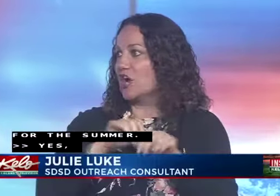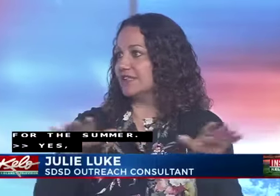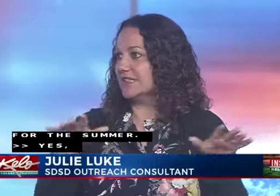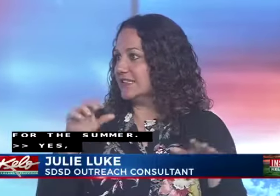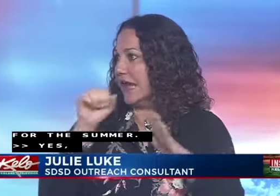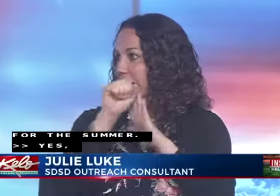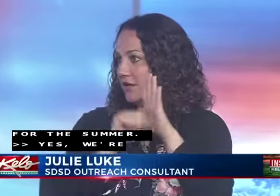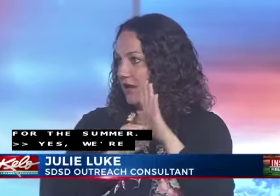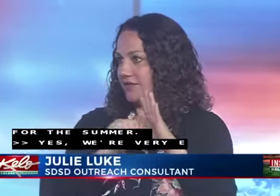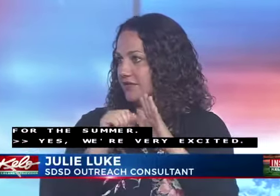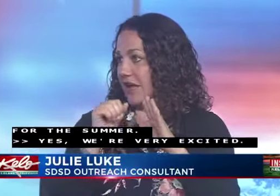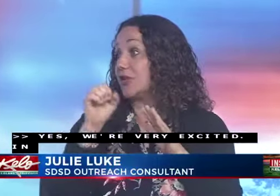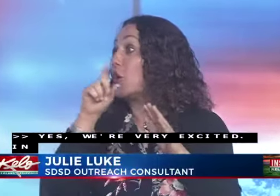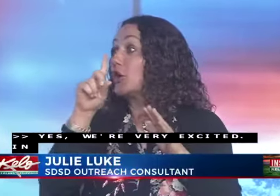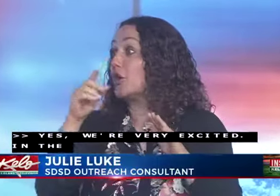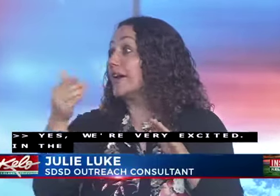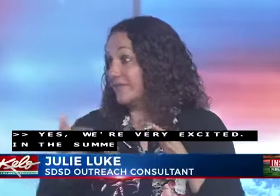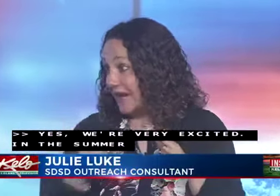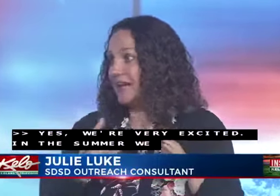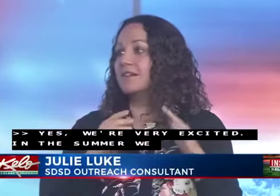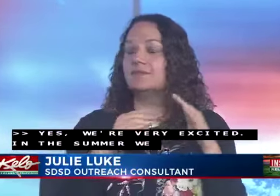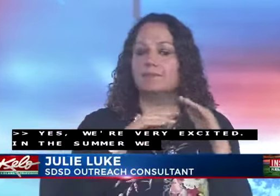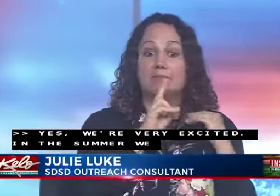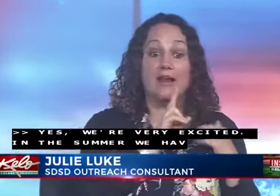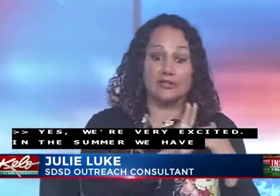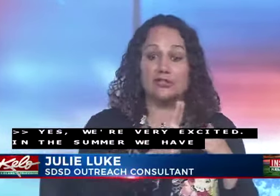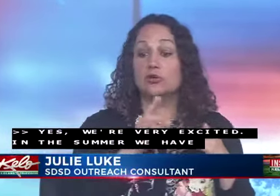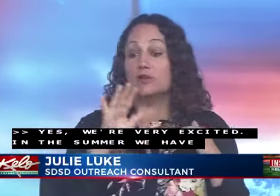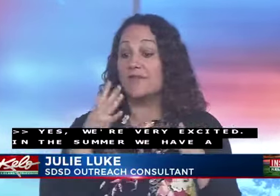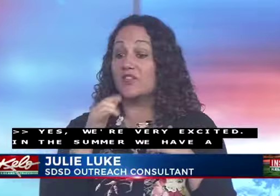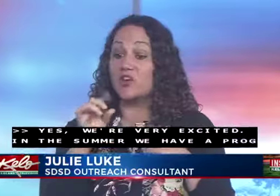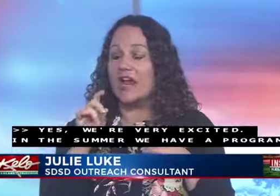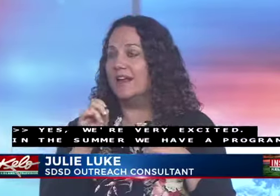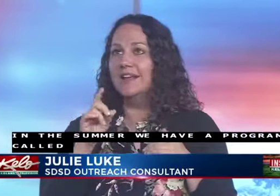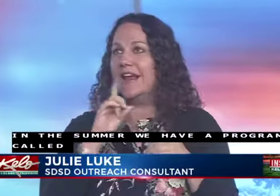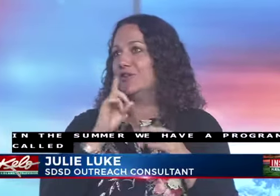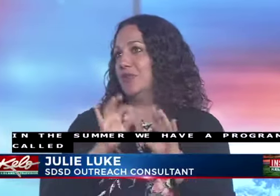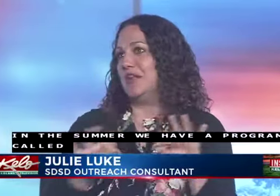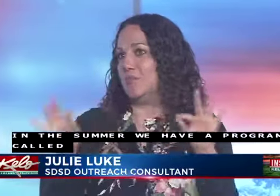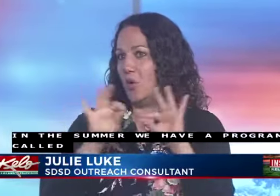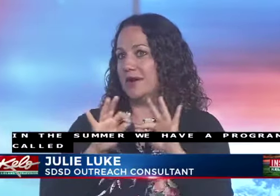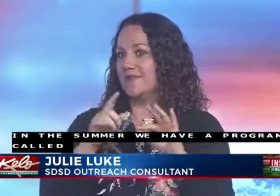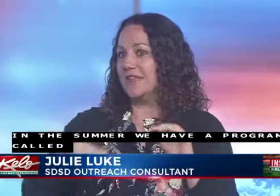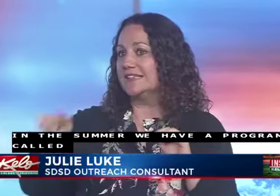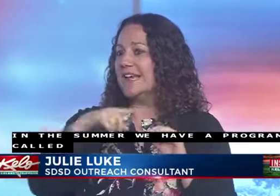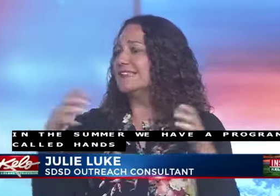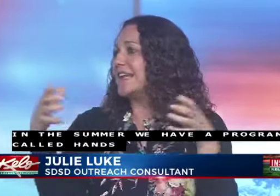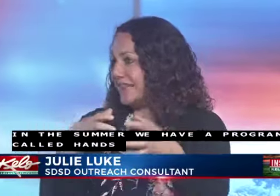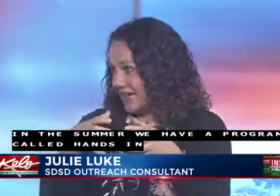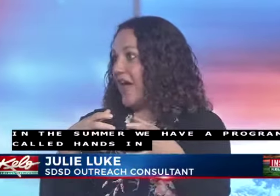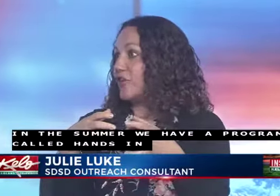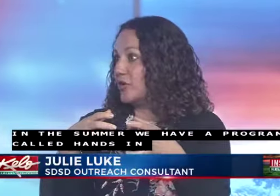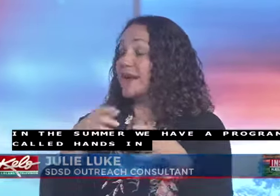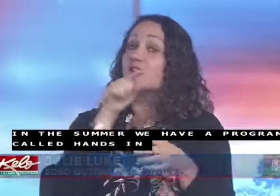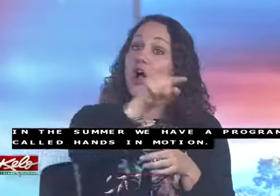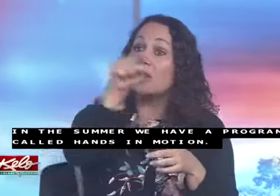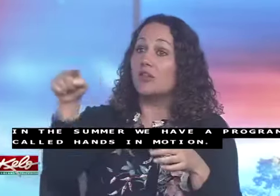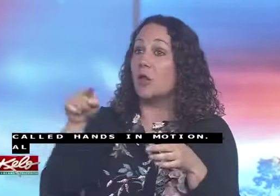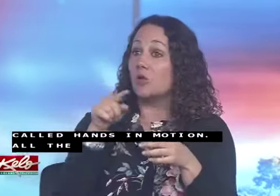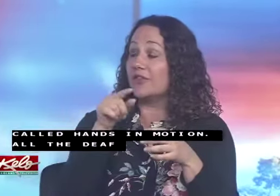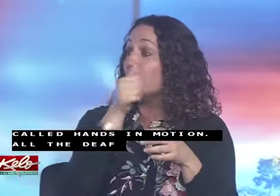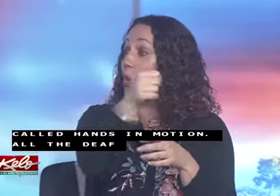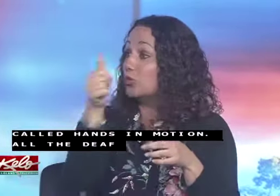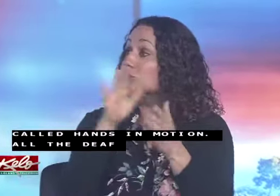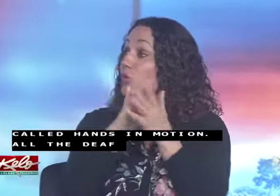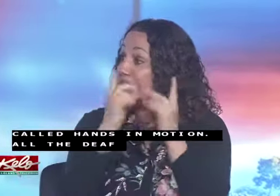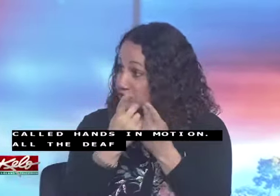kids across the state of South Dakota are invited, ages two to fifth grade, and it's really important for these kids to get together because they're all